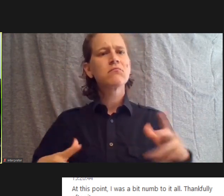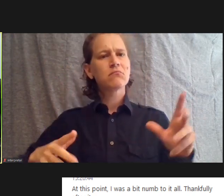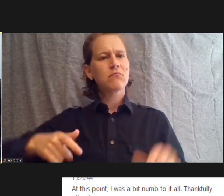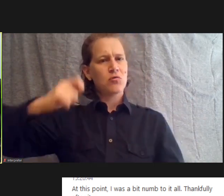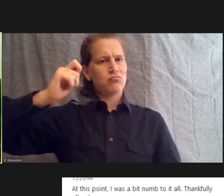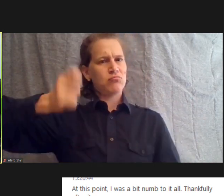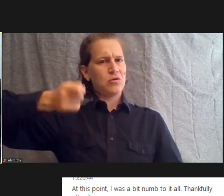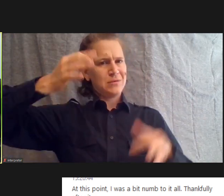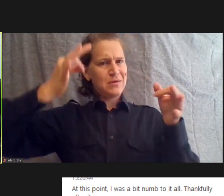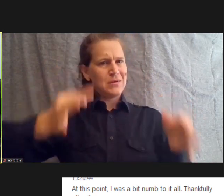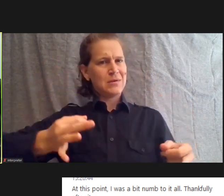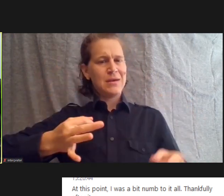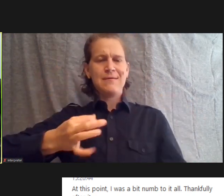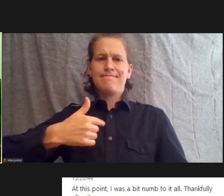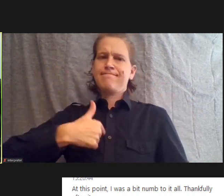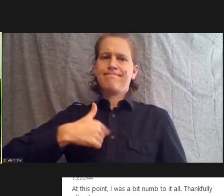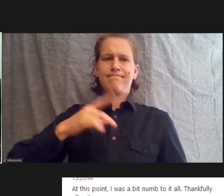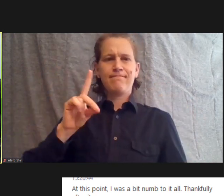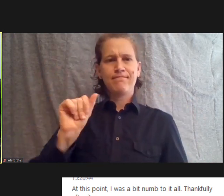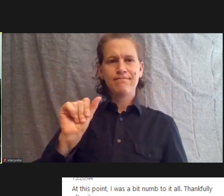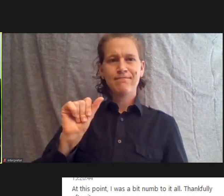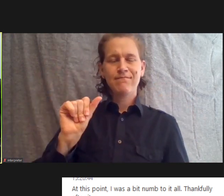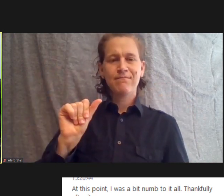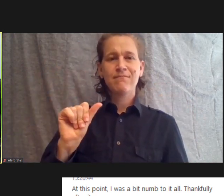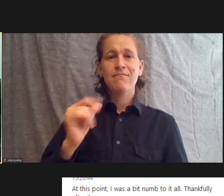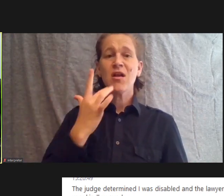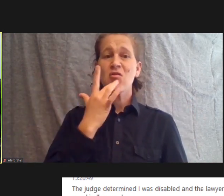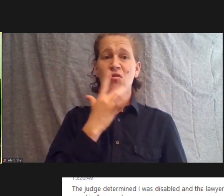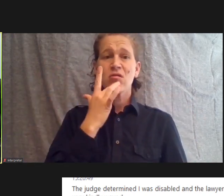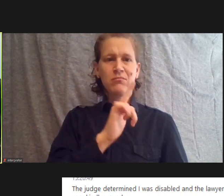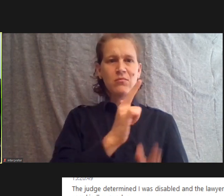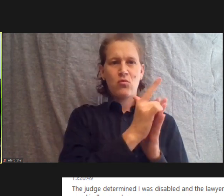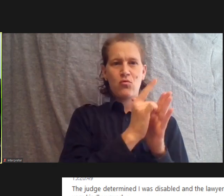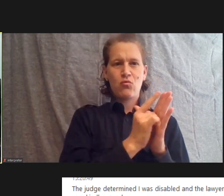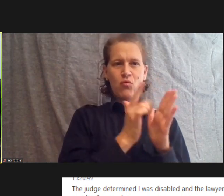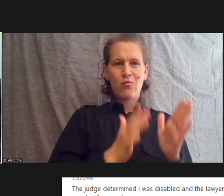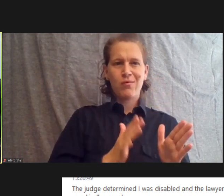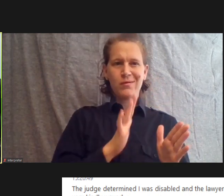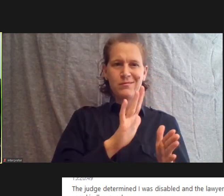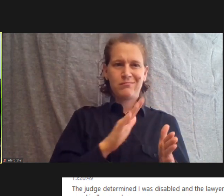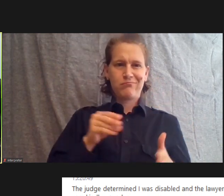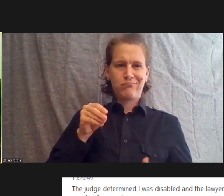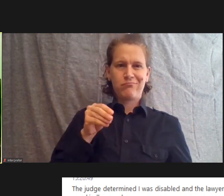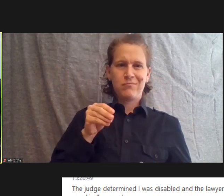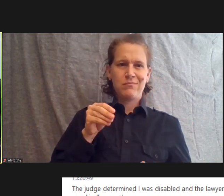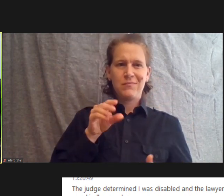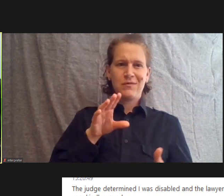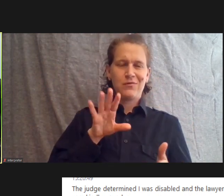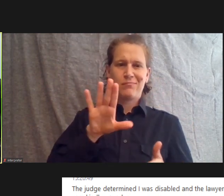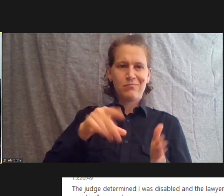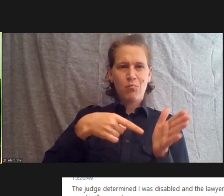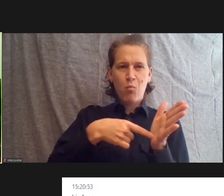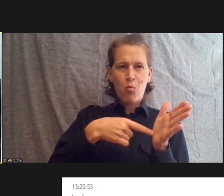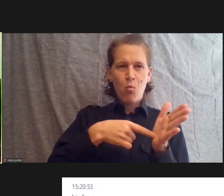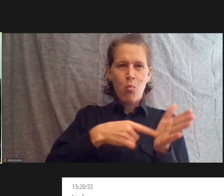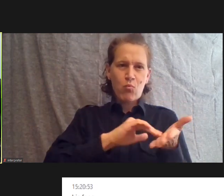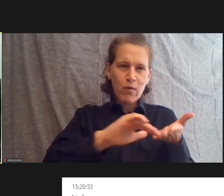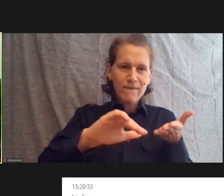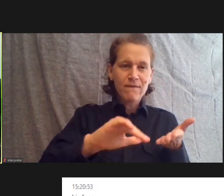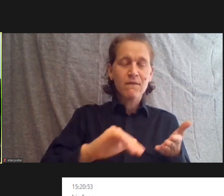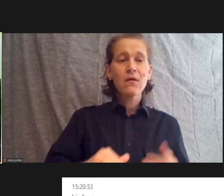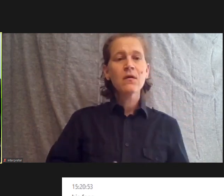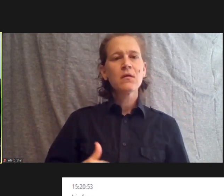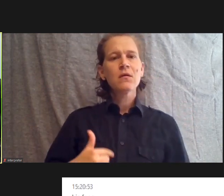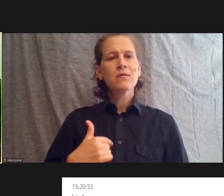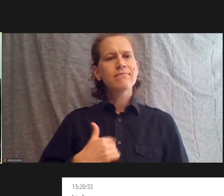the lawyer very kindly waived his fees. While I am thankful for my disability, and more so the fact that I can continue